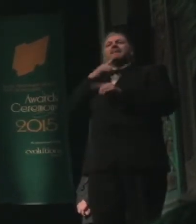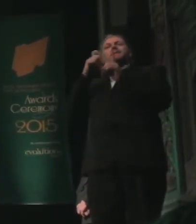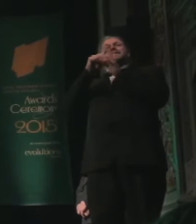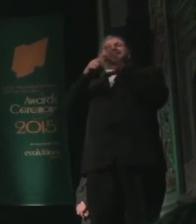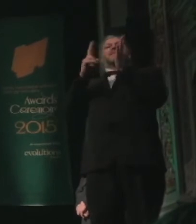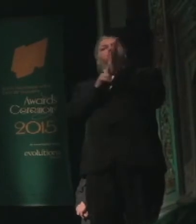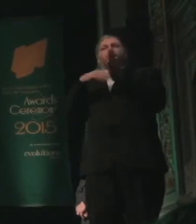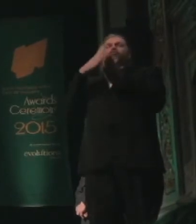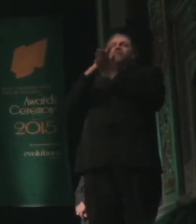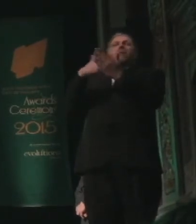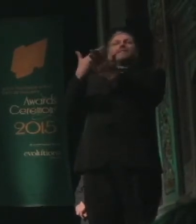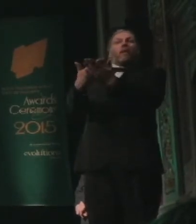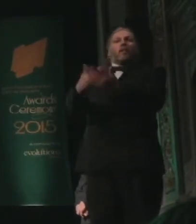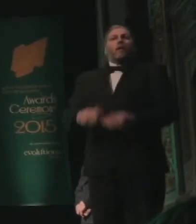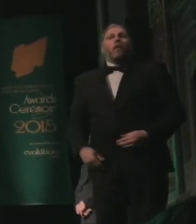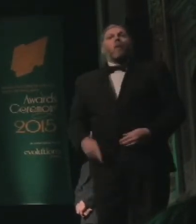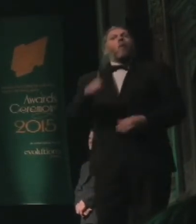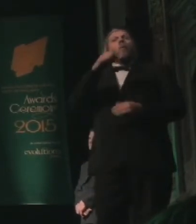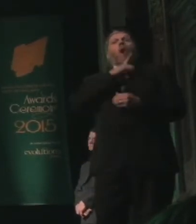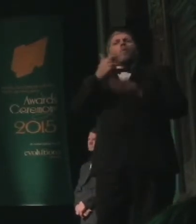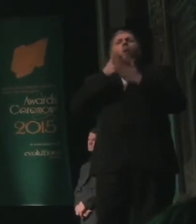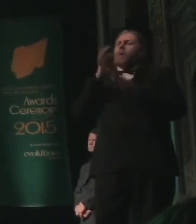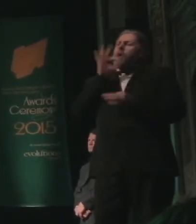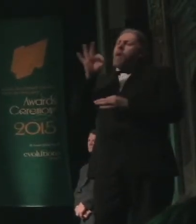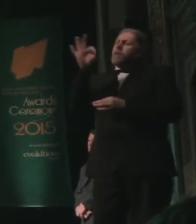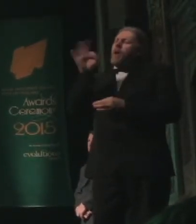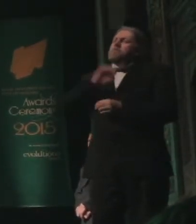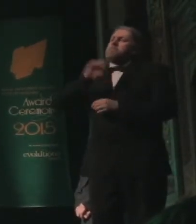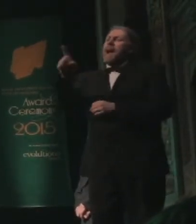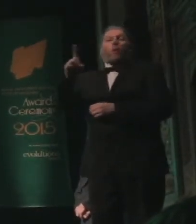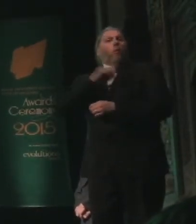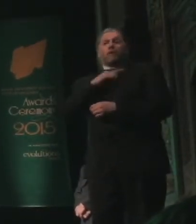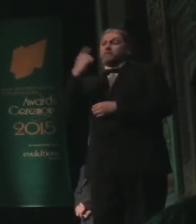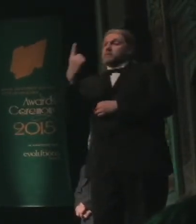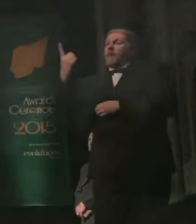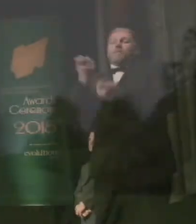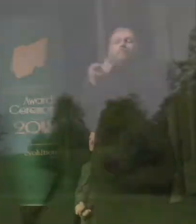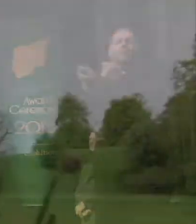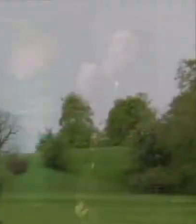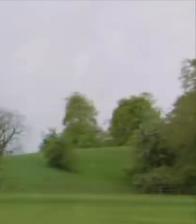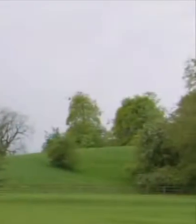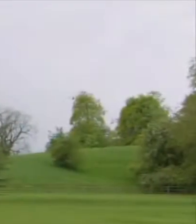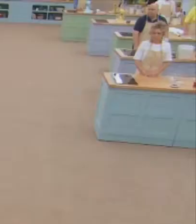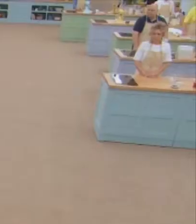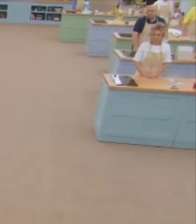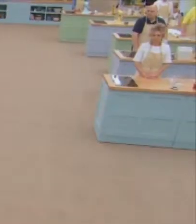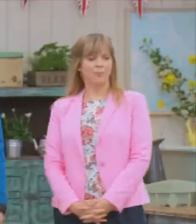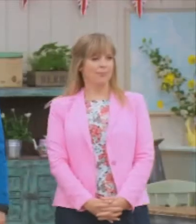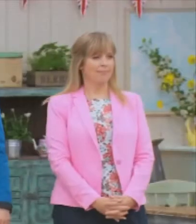keep coming back? Because Gina runs a brilliant ship. Now, let's take a look at some of the work they've done.